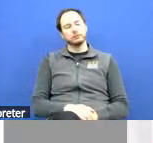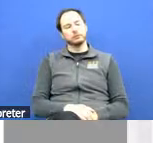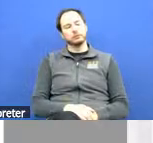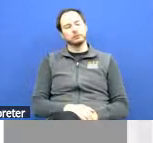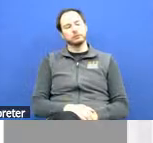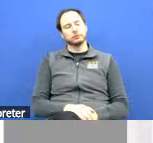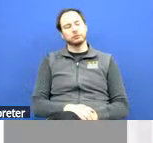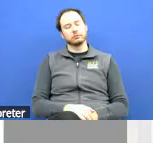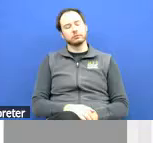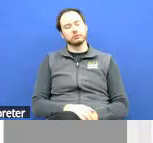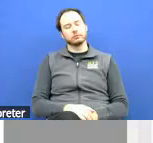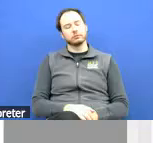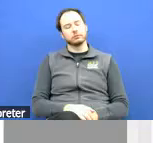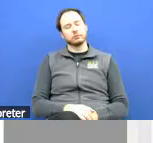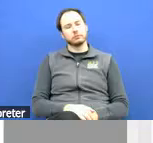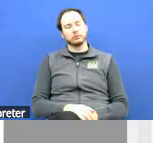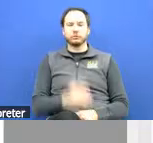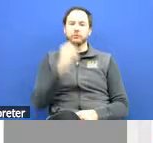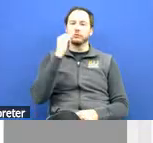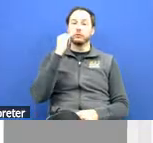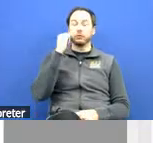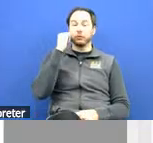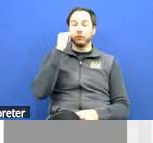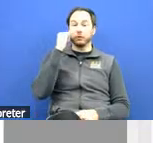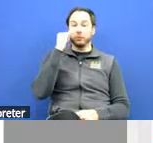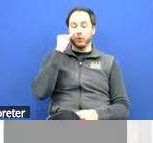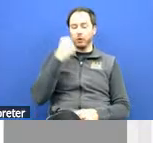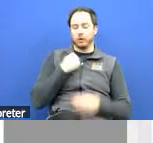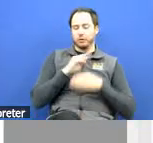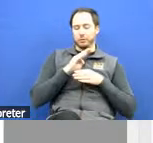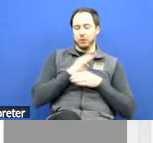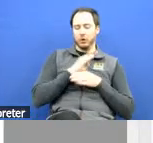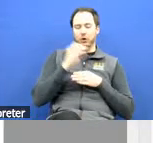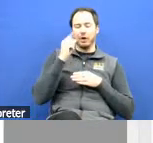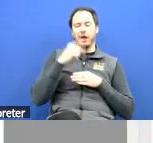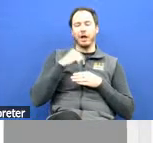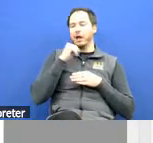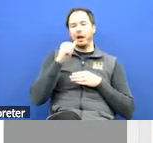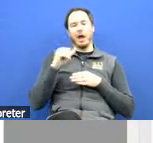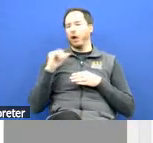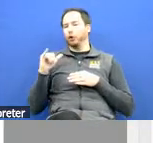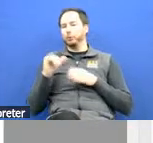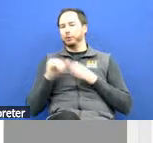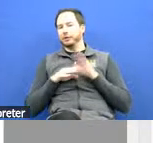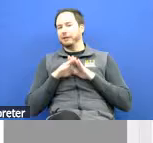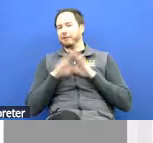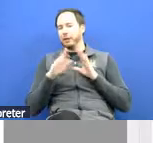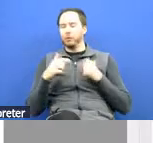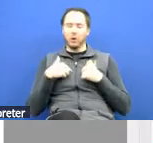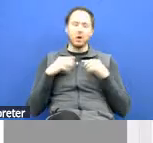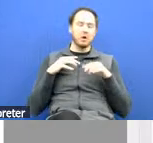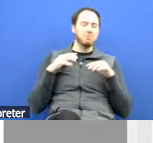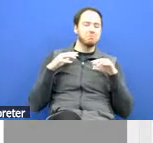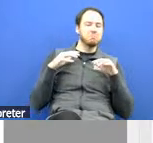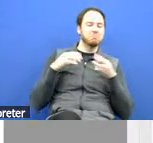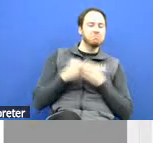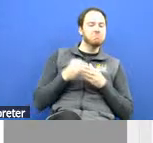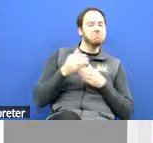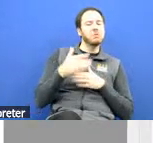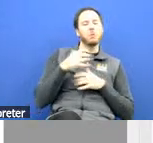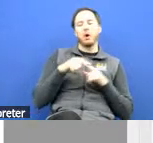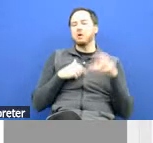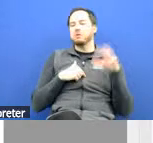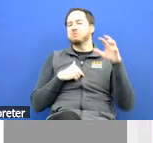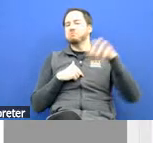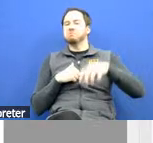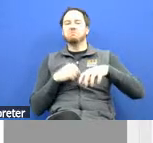as one of these non-contributing developments come in and they want to look to say, well, I want to put in something